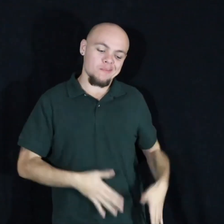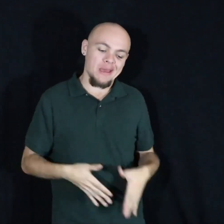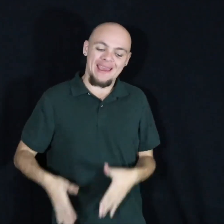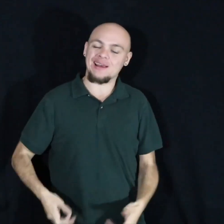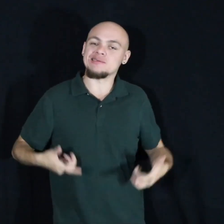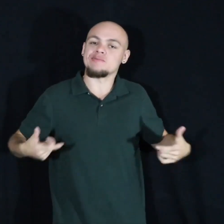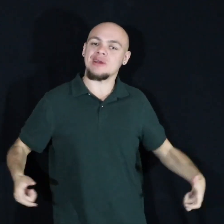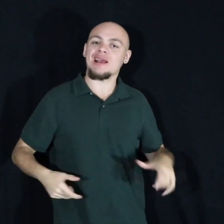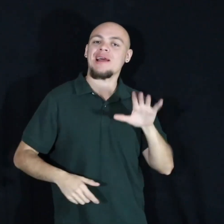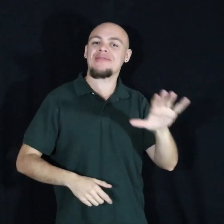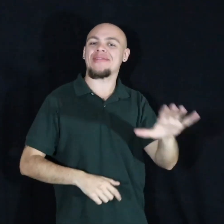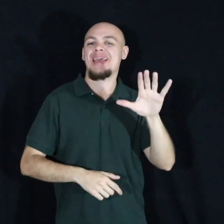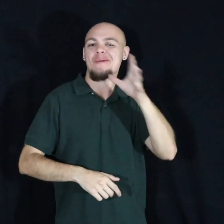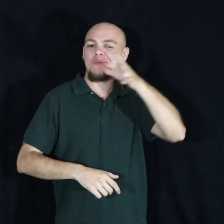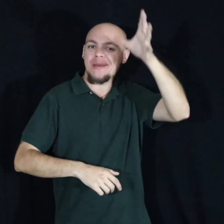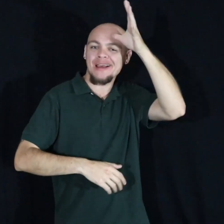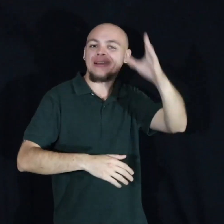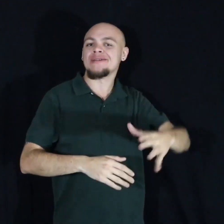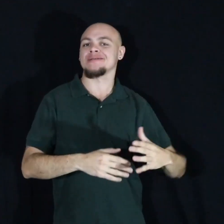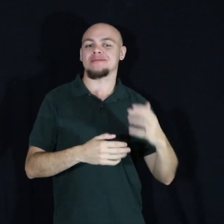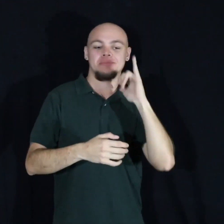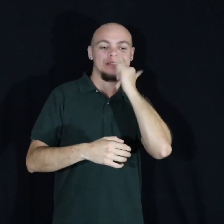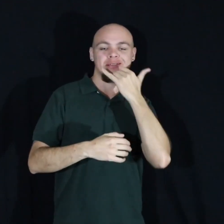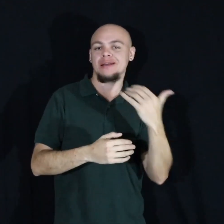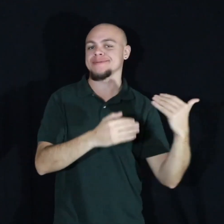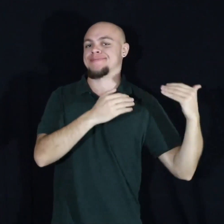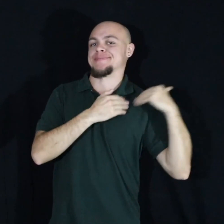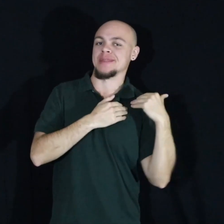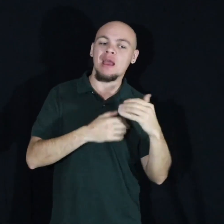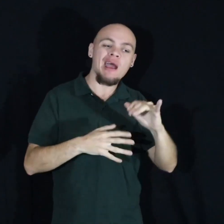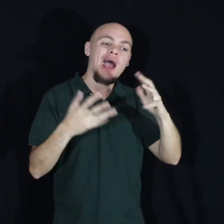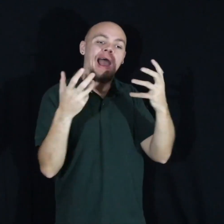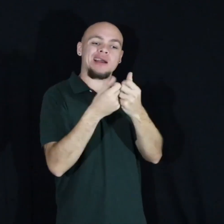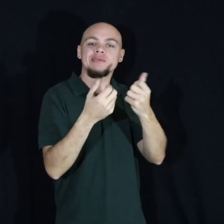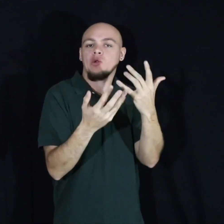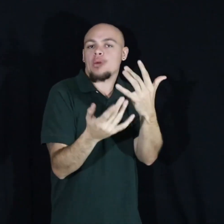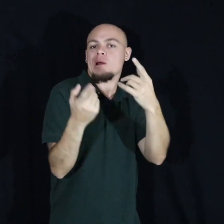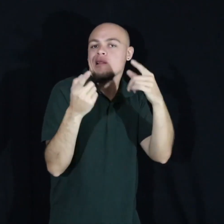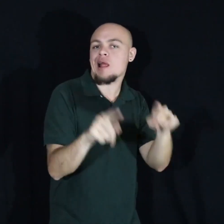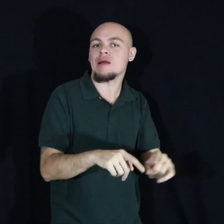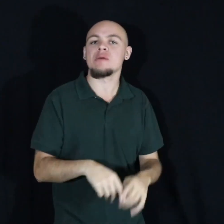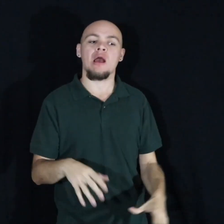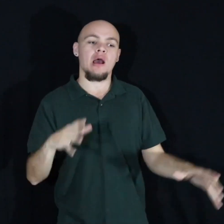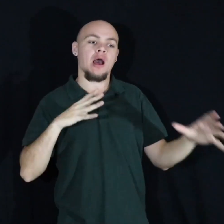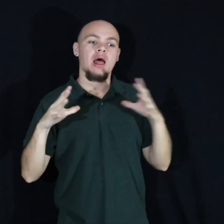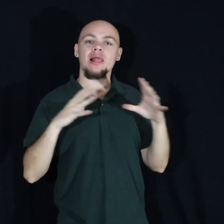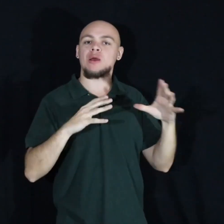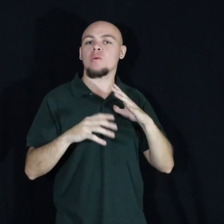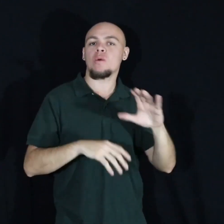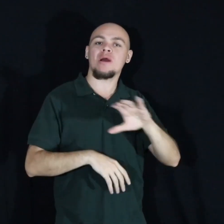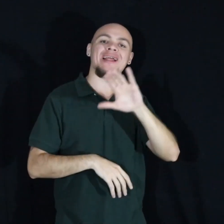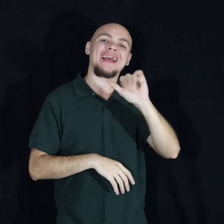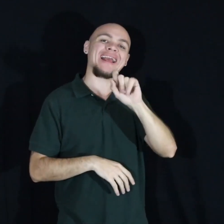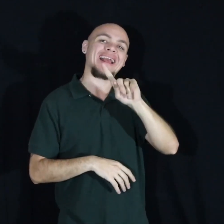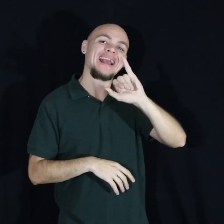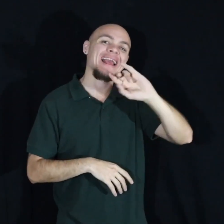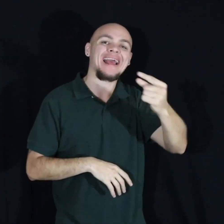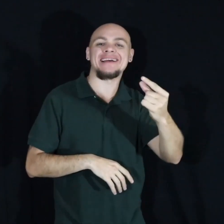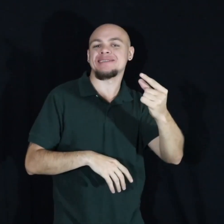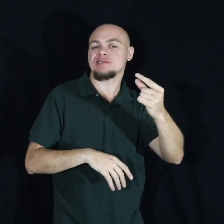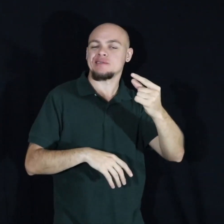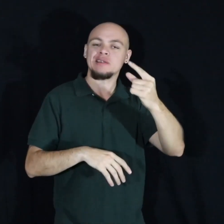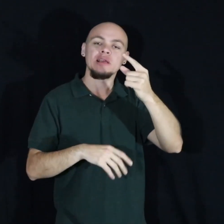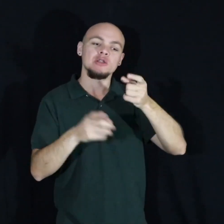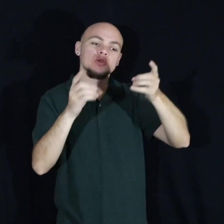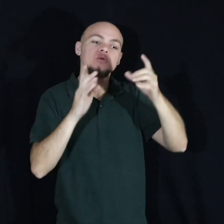parents' mistakes, introduce themselves as accidents waiting to happen. They are a Hollywood casting director's wet dream. Tattooed